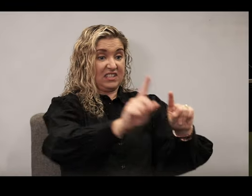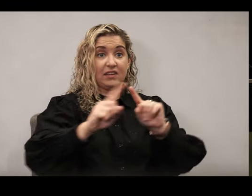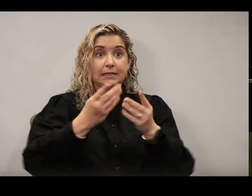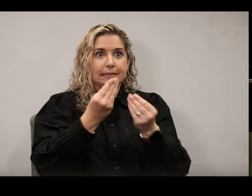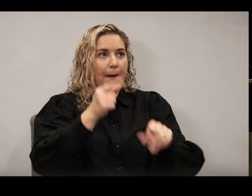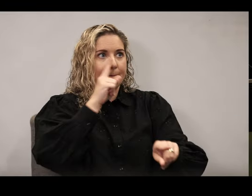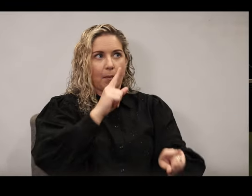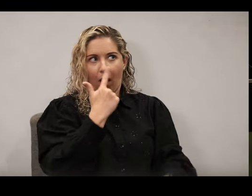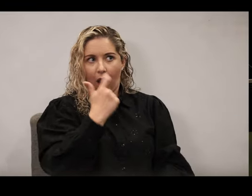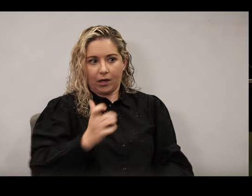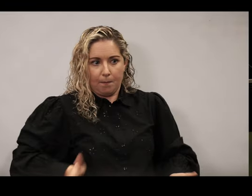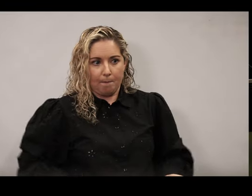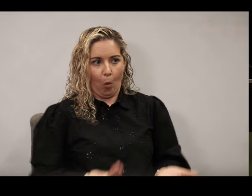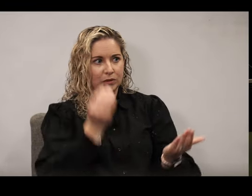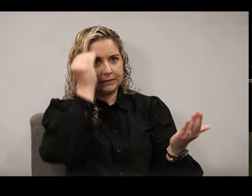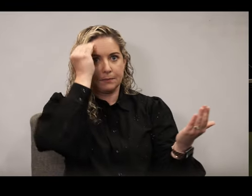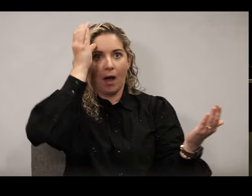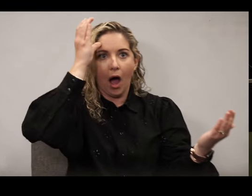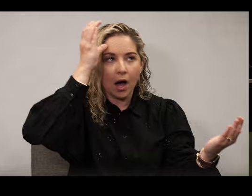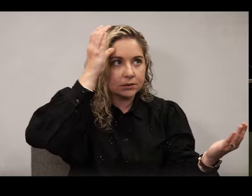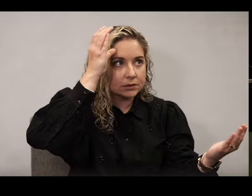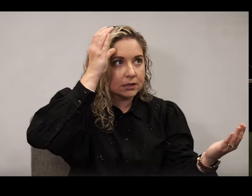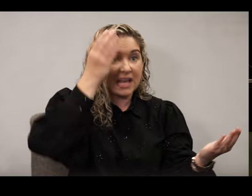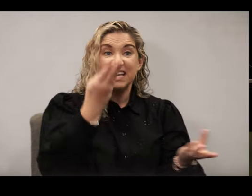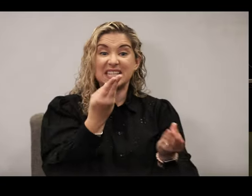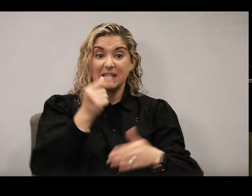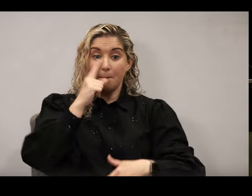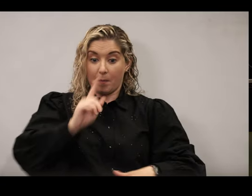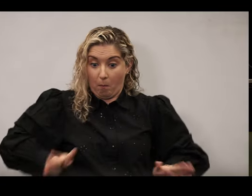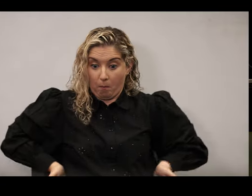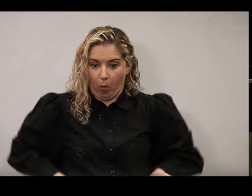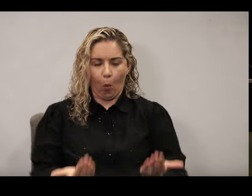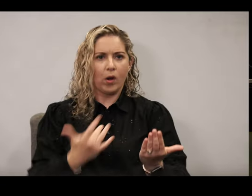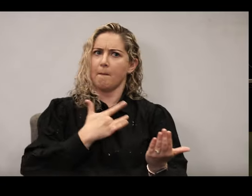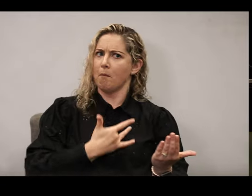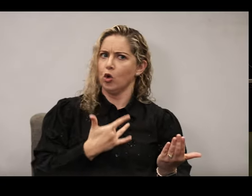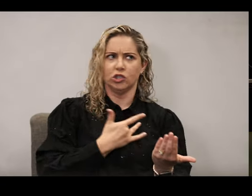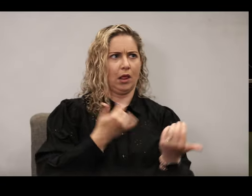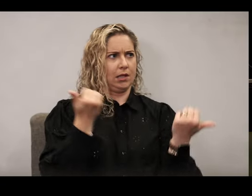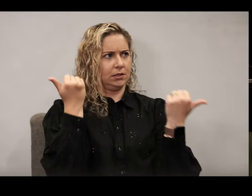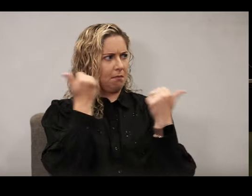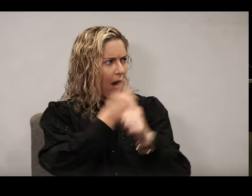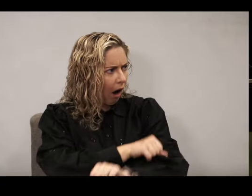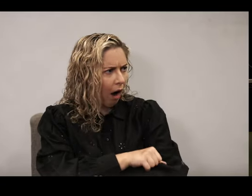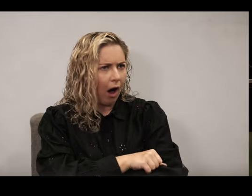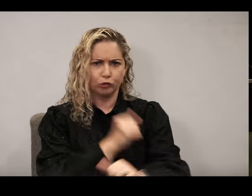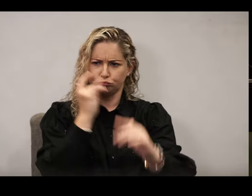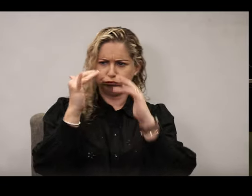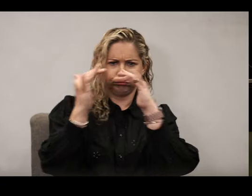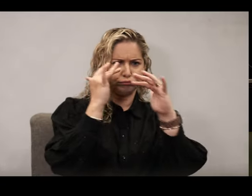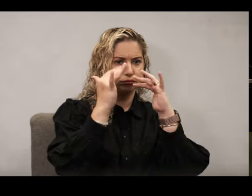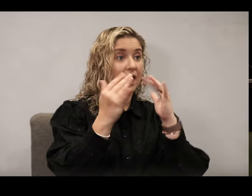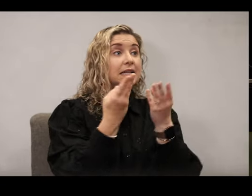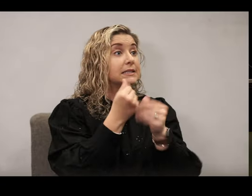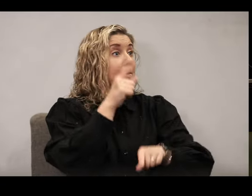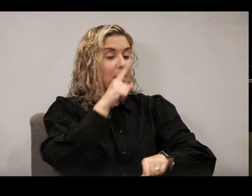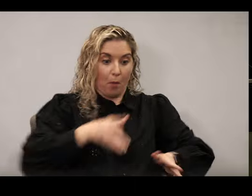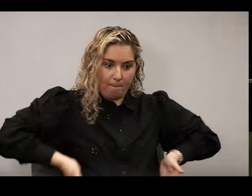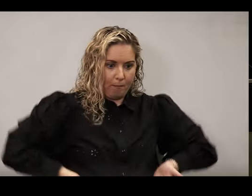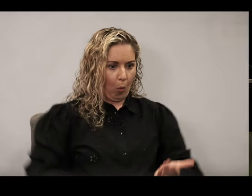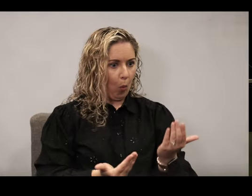smarter. Some people are born with way better EQ. Some people are born with greater physicality than others.